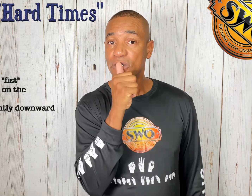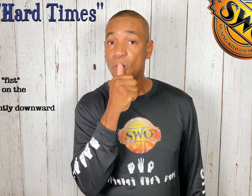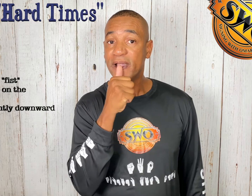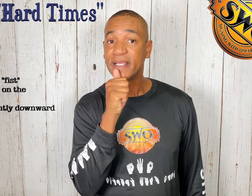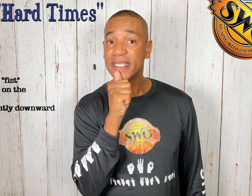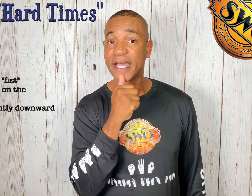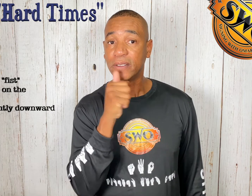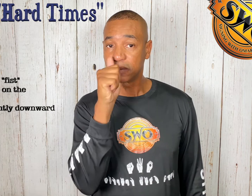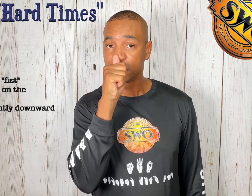wiggle it down.